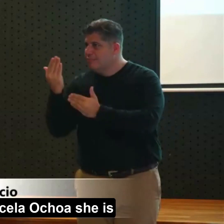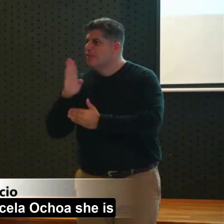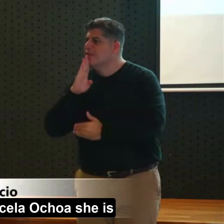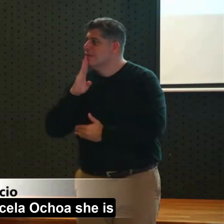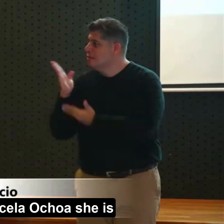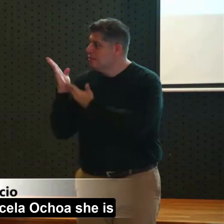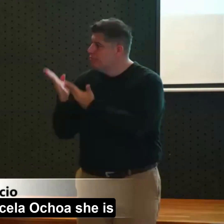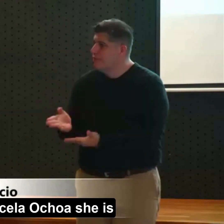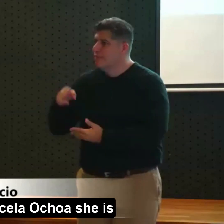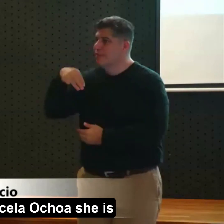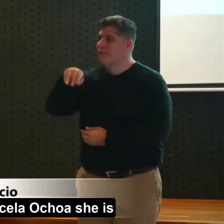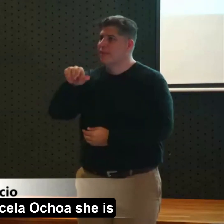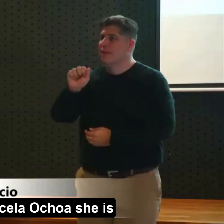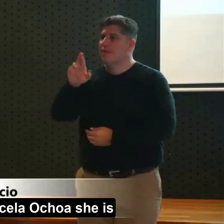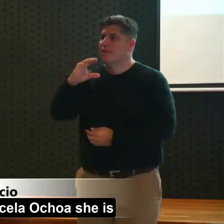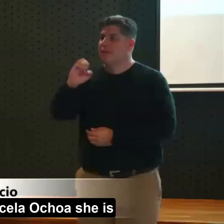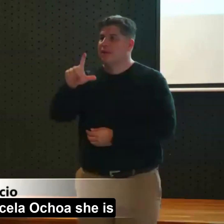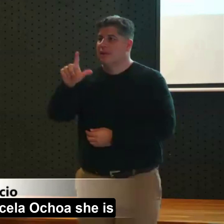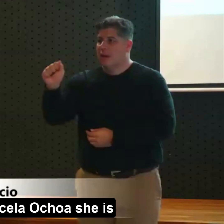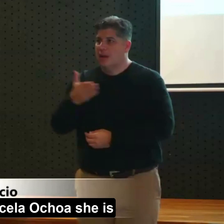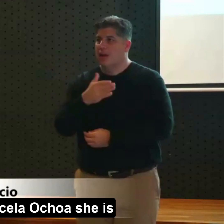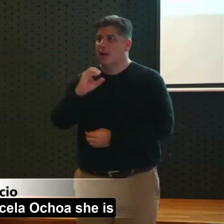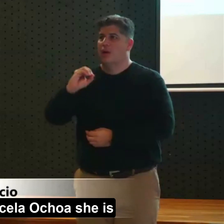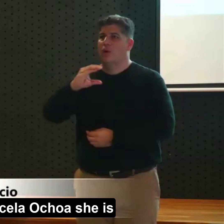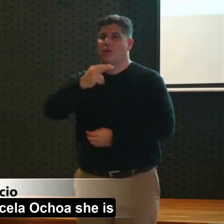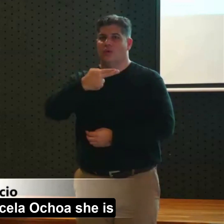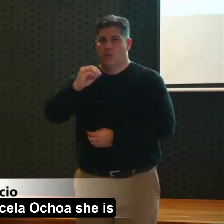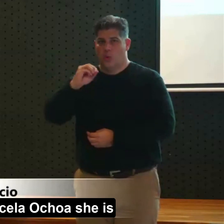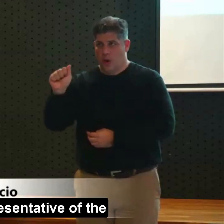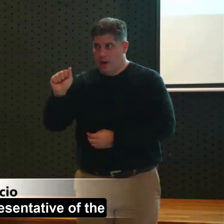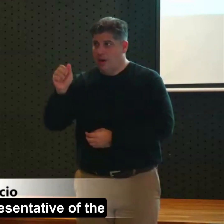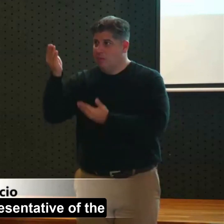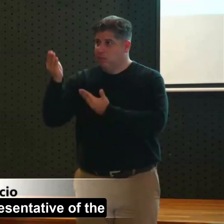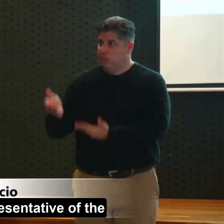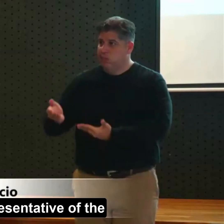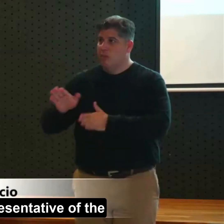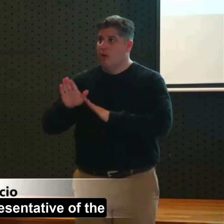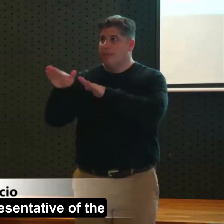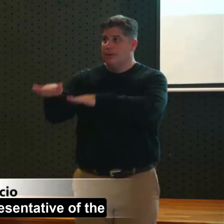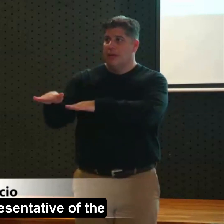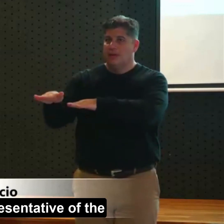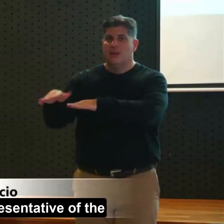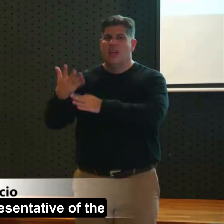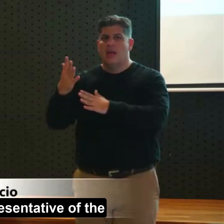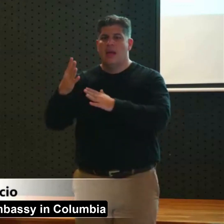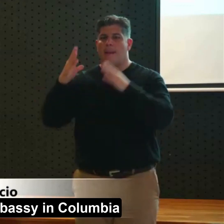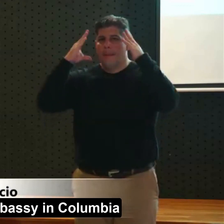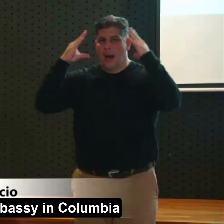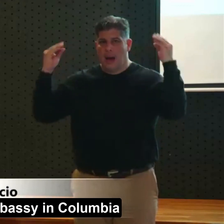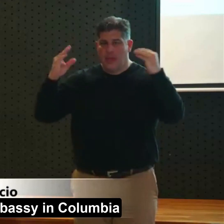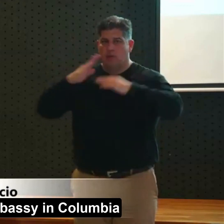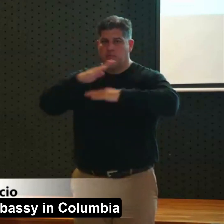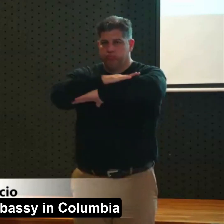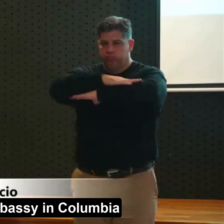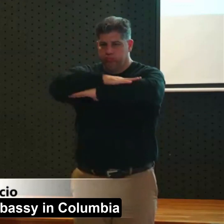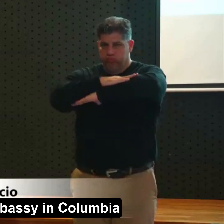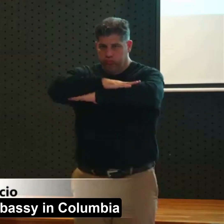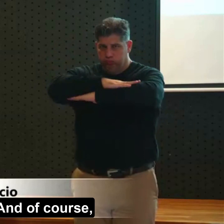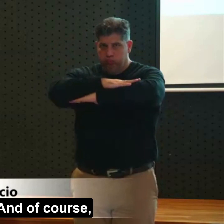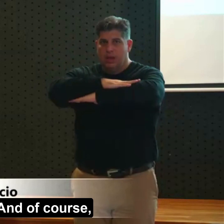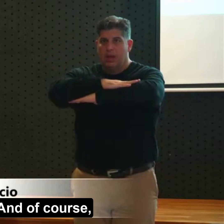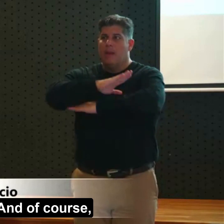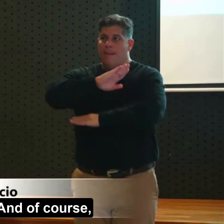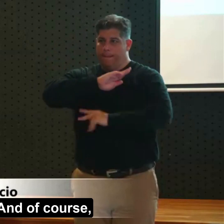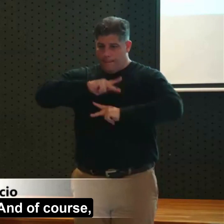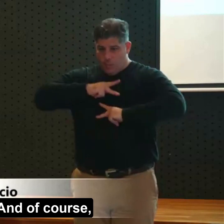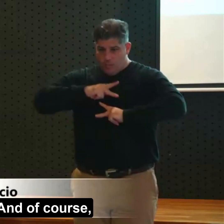here. First, Marcela Ochoa. She is the representative of the British Embassy in Colombia